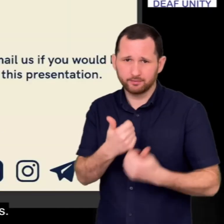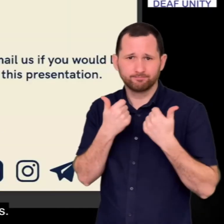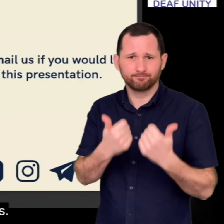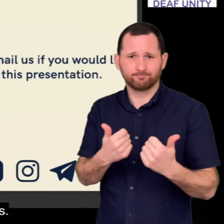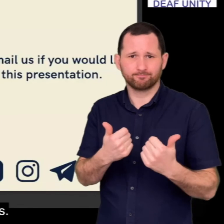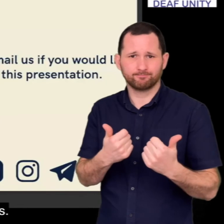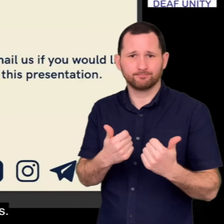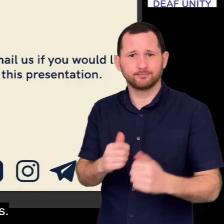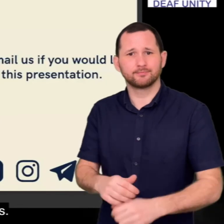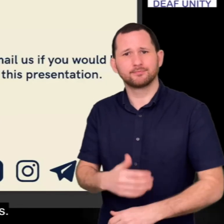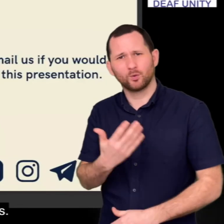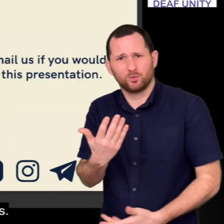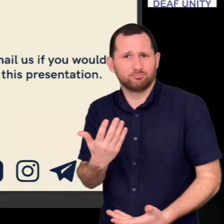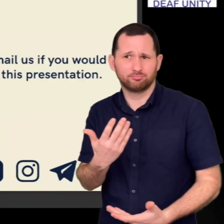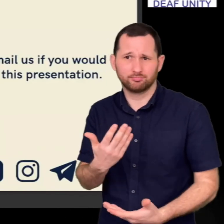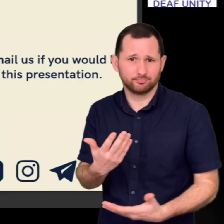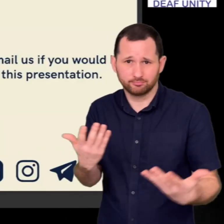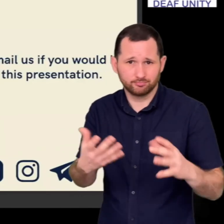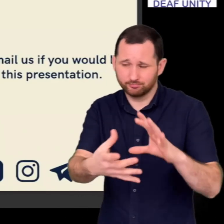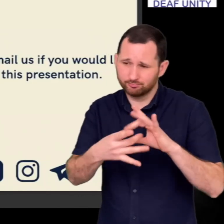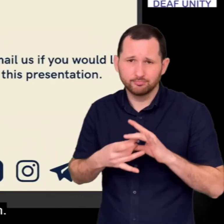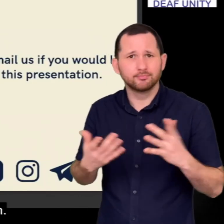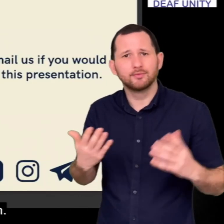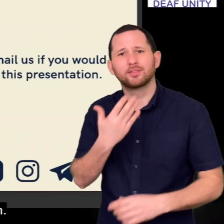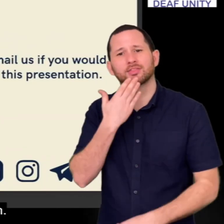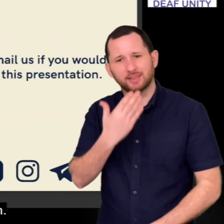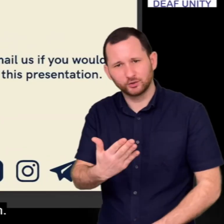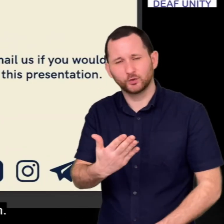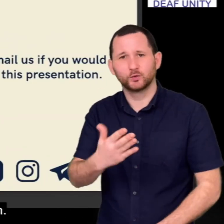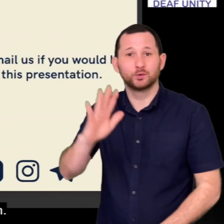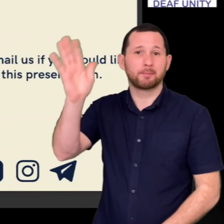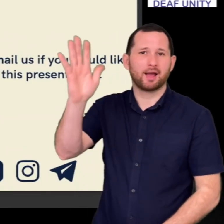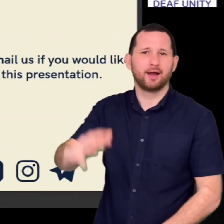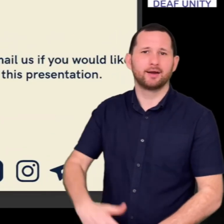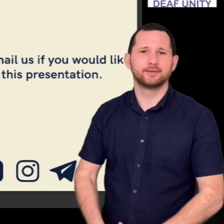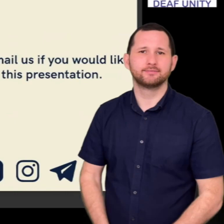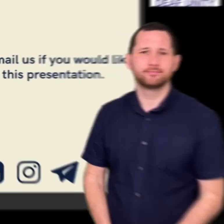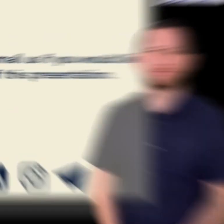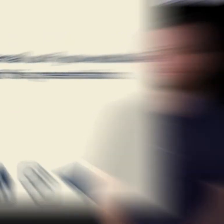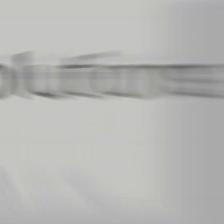or contact us, yeah, please do. Thank you very much. Bye-bye.